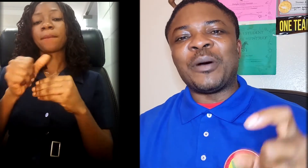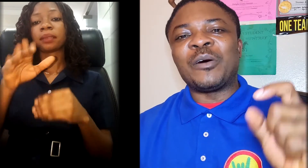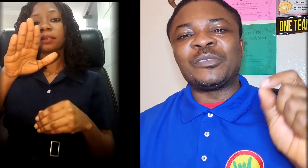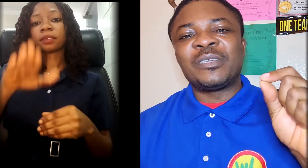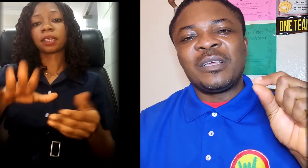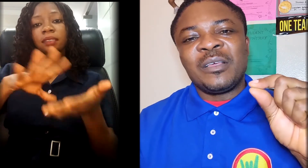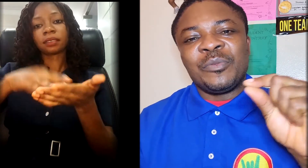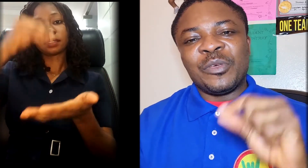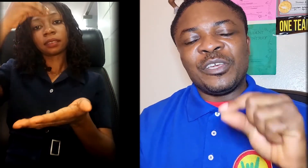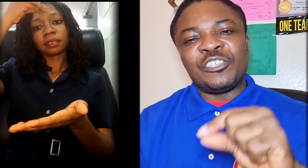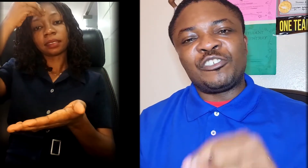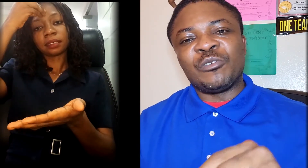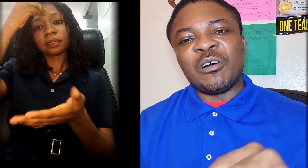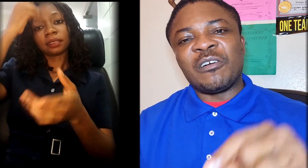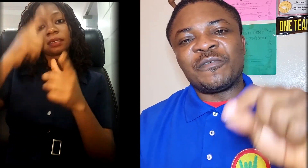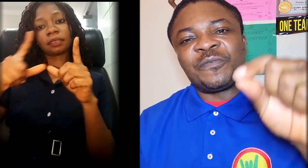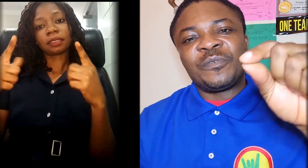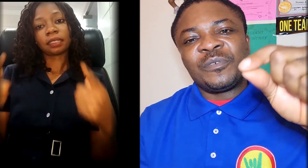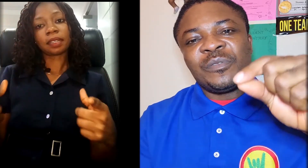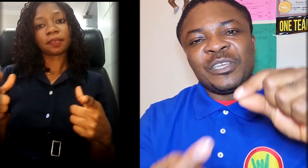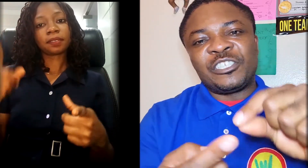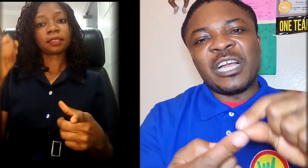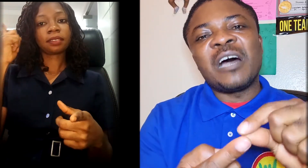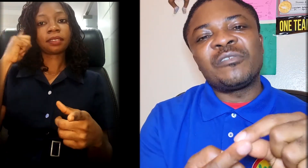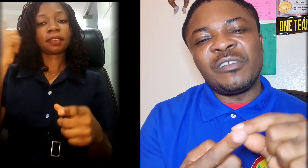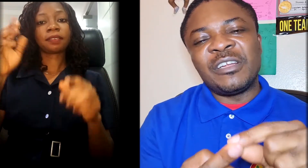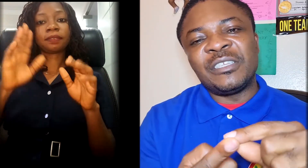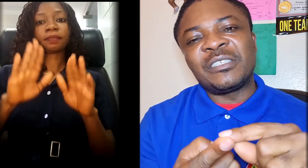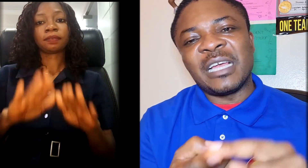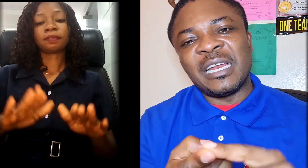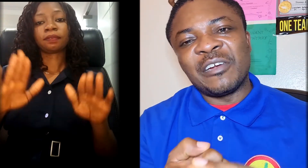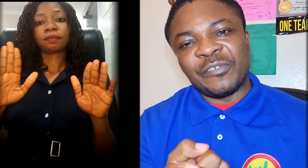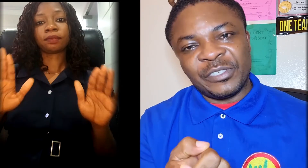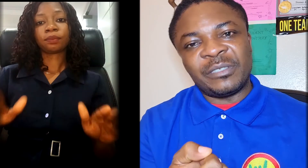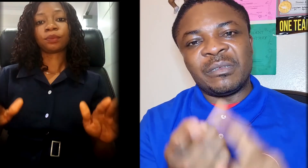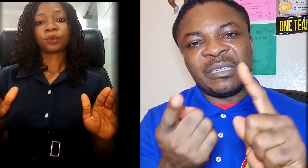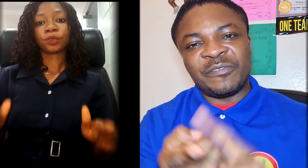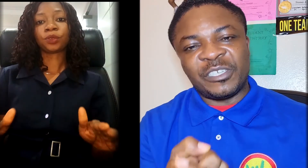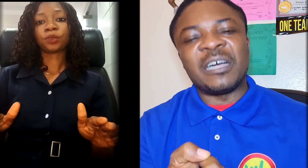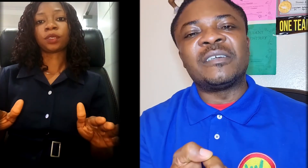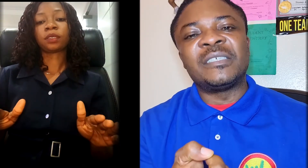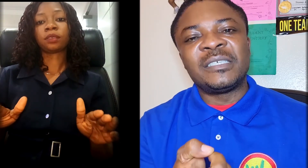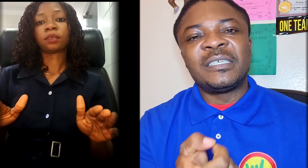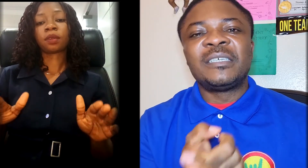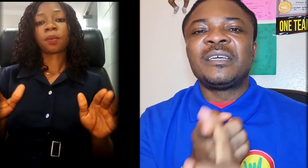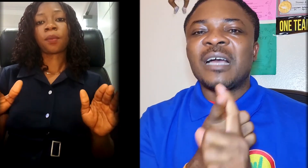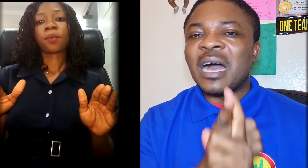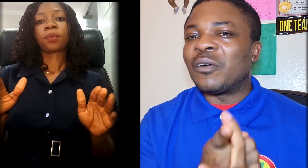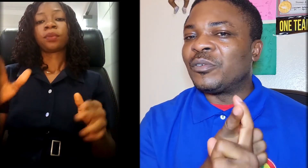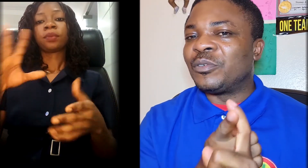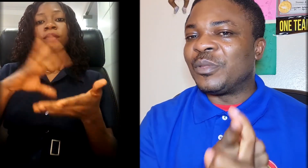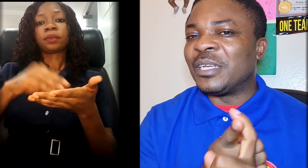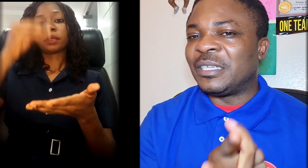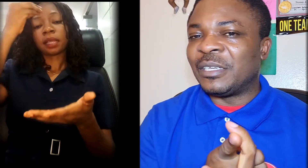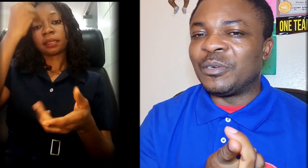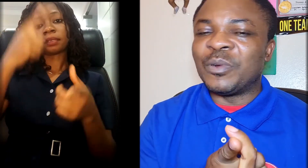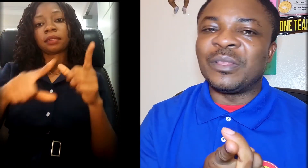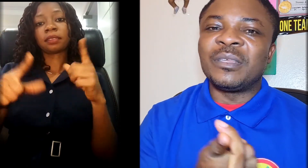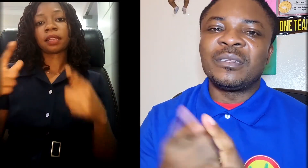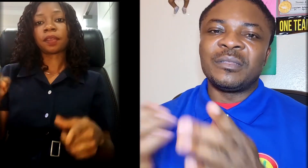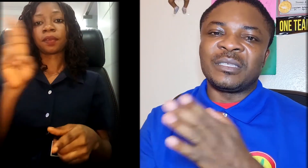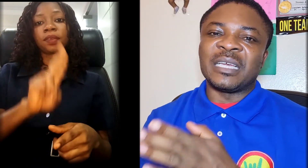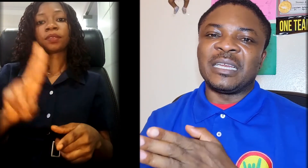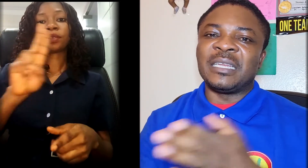bring about the issue of the child learning sign language, the deaf child. How do they deal